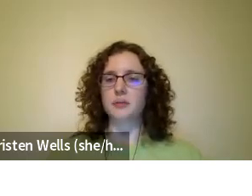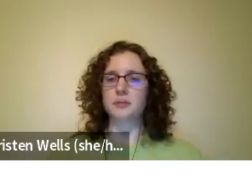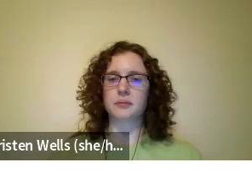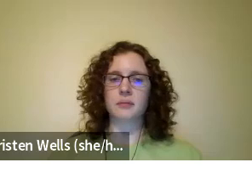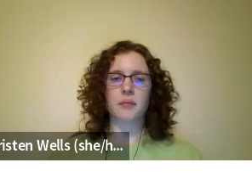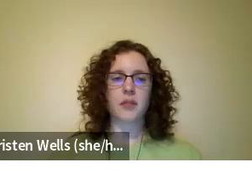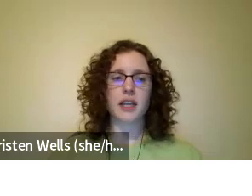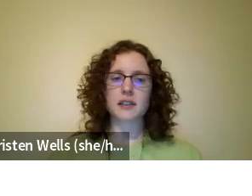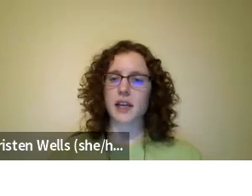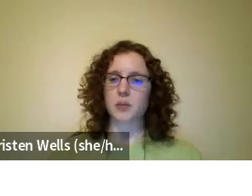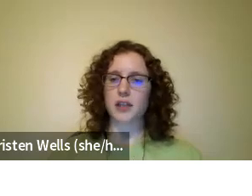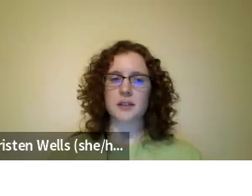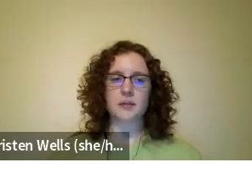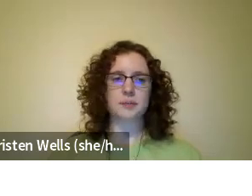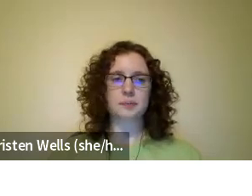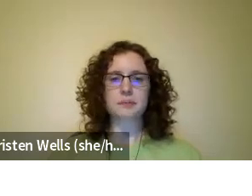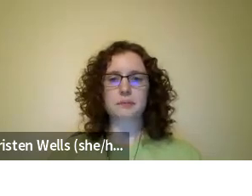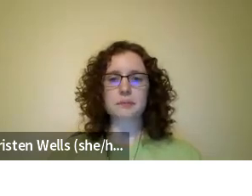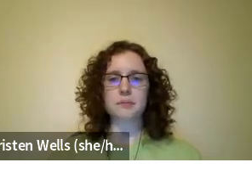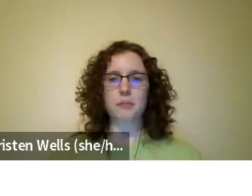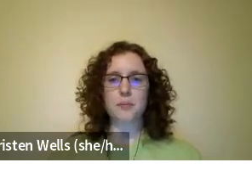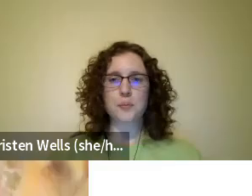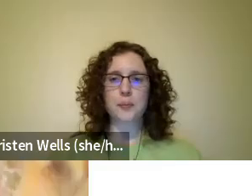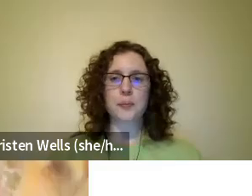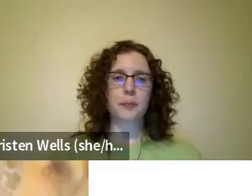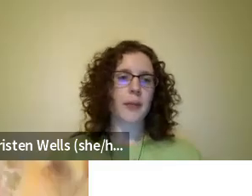supported. Next slide, please.